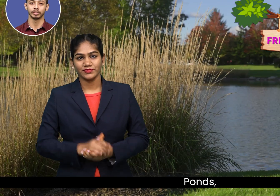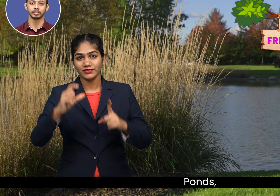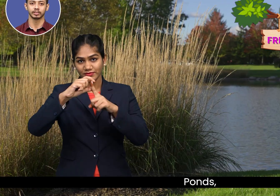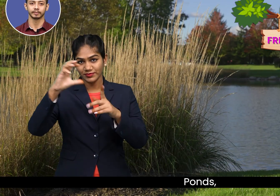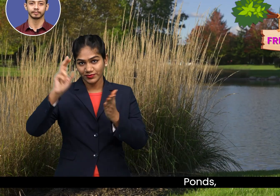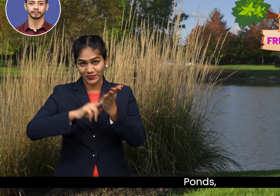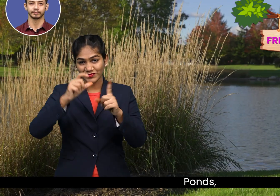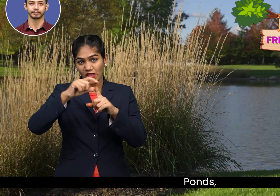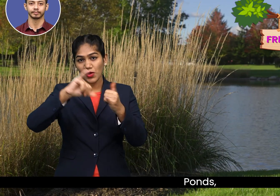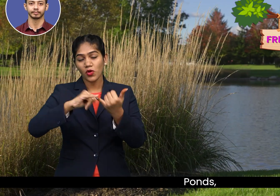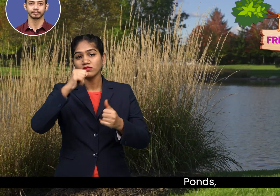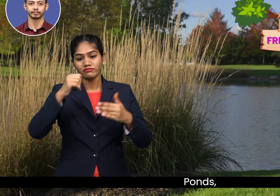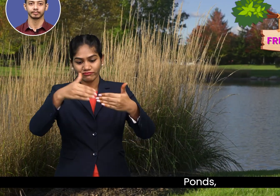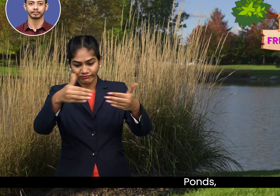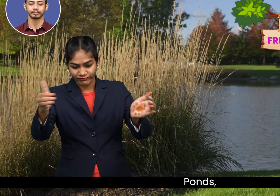ponds,